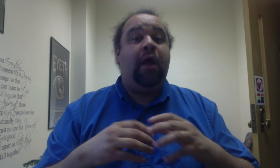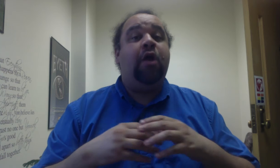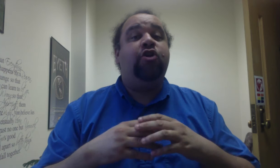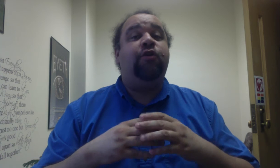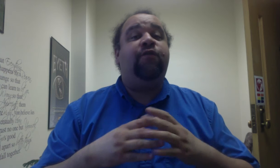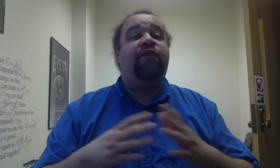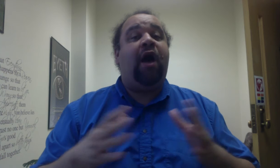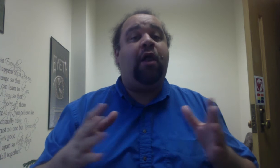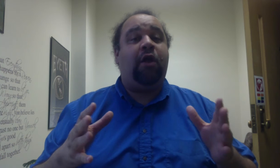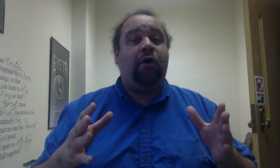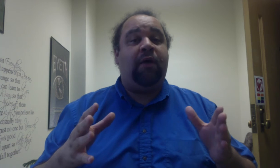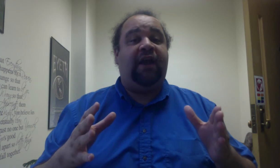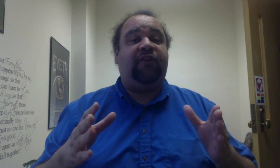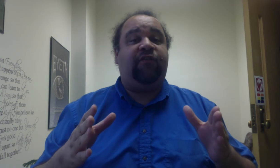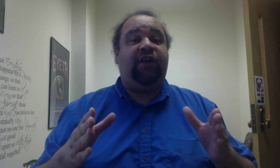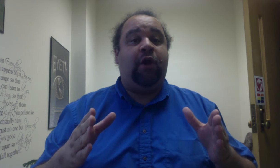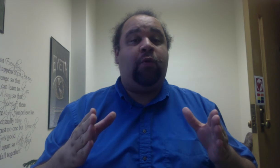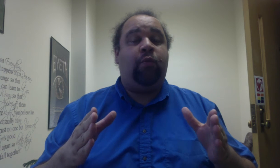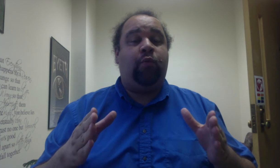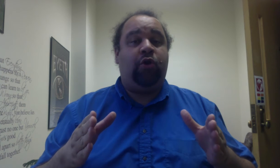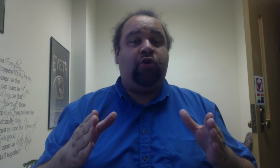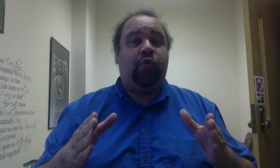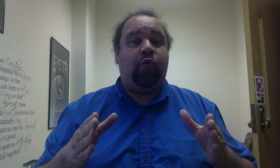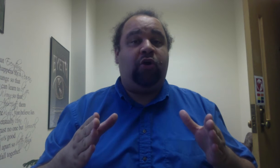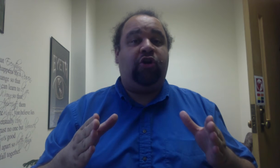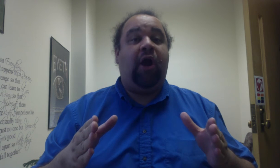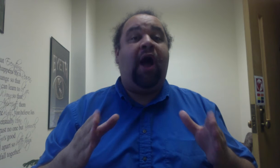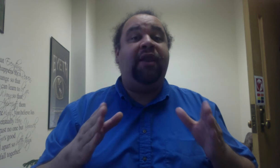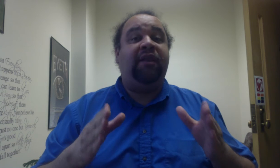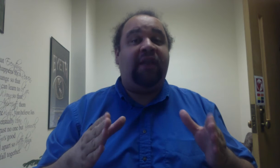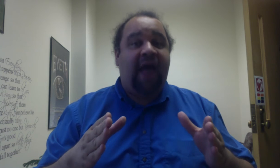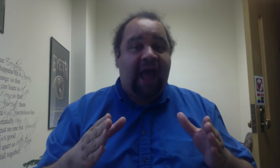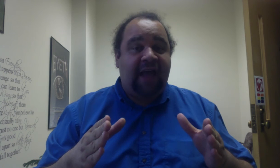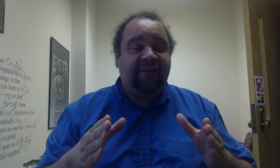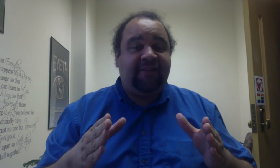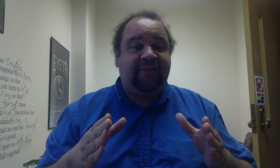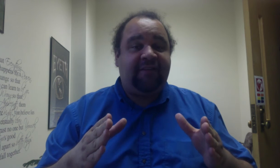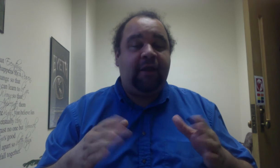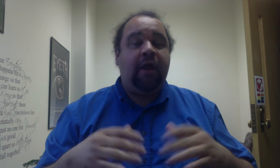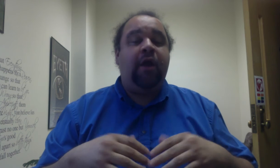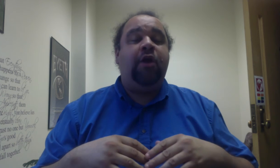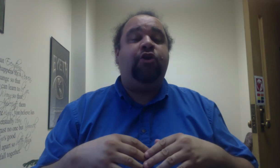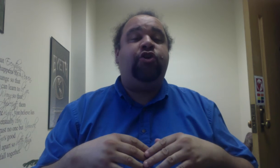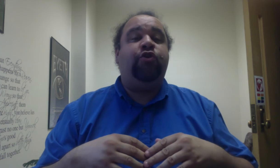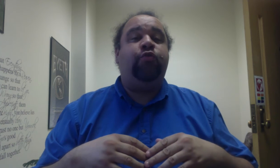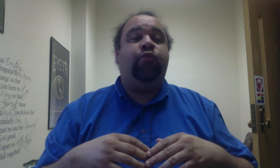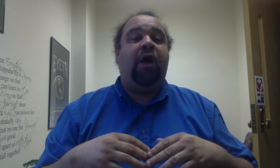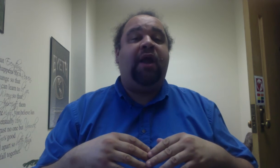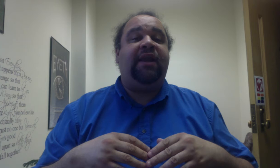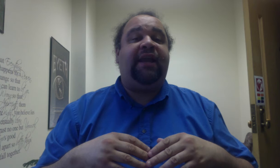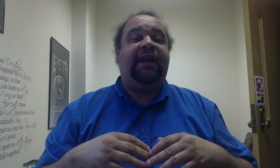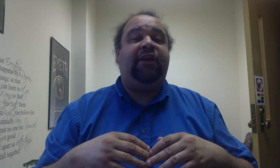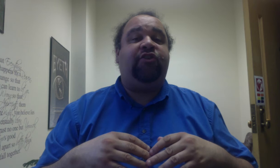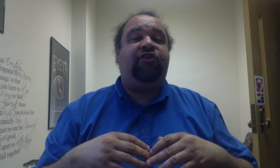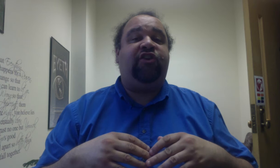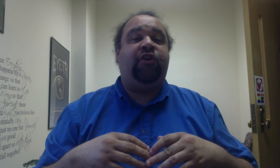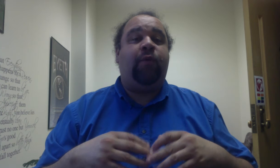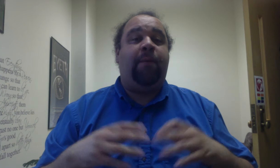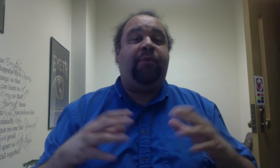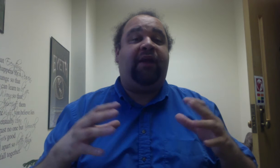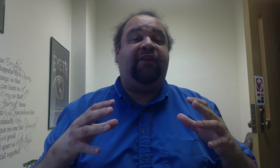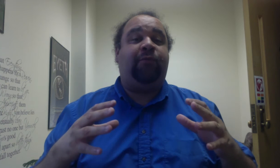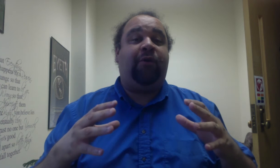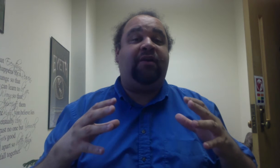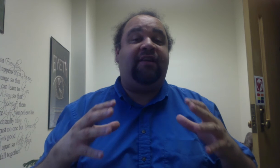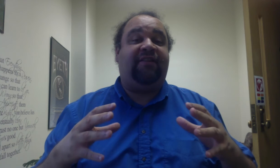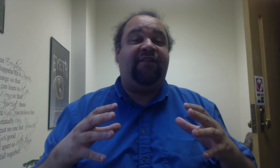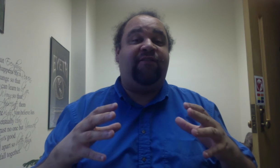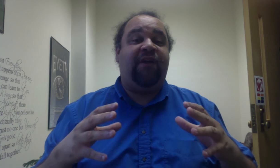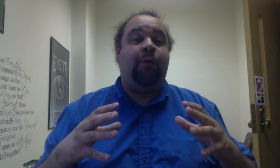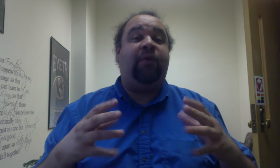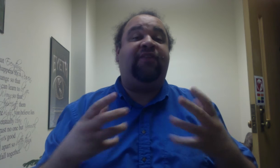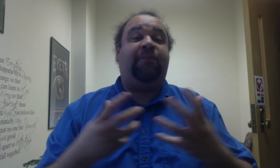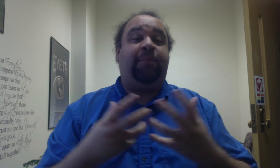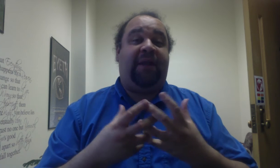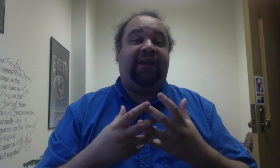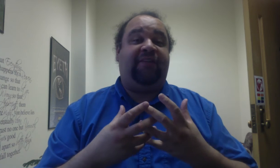you follow SVO word order unless you run into a place where it doesn't fit with space,